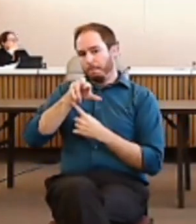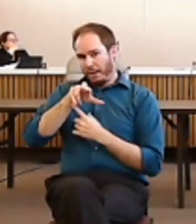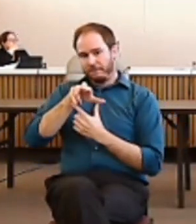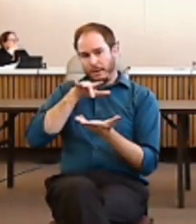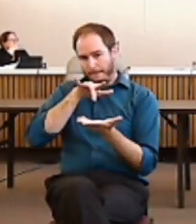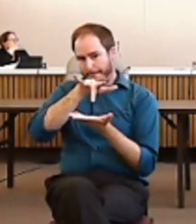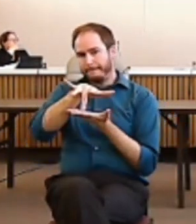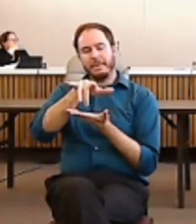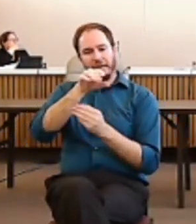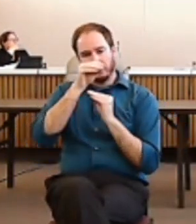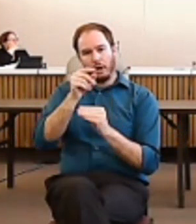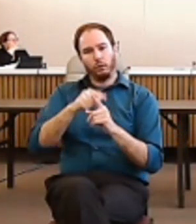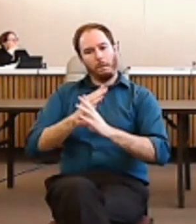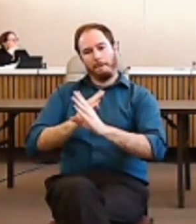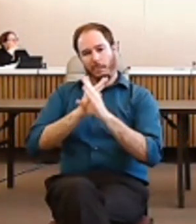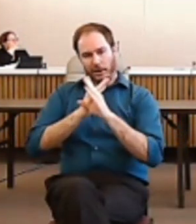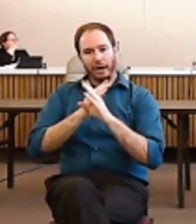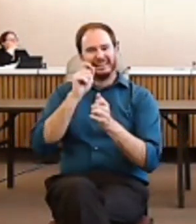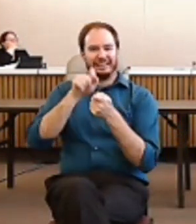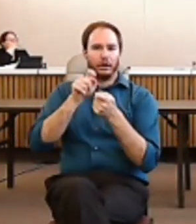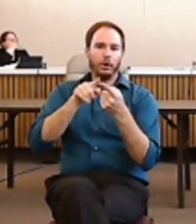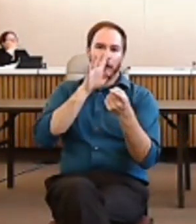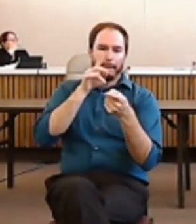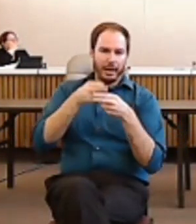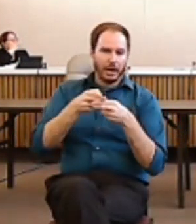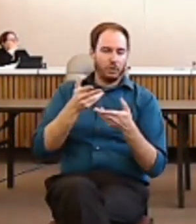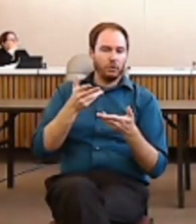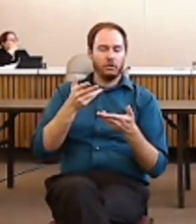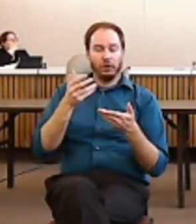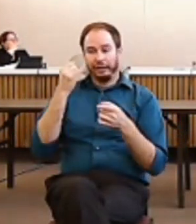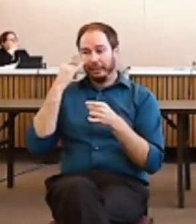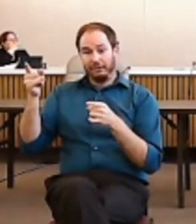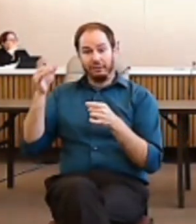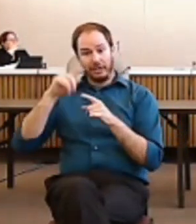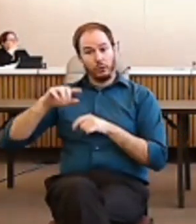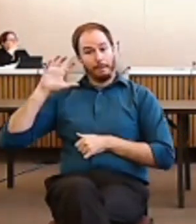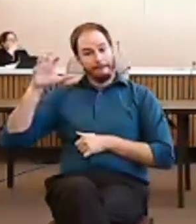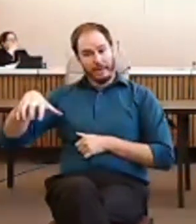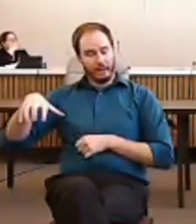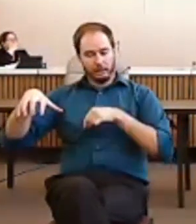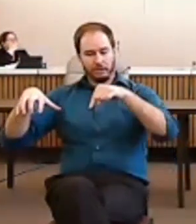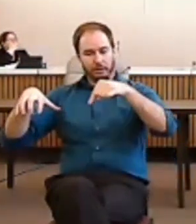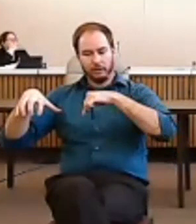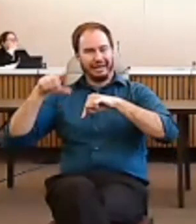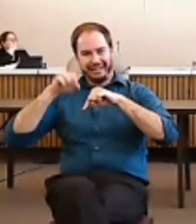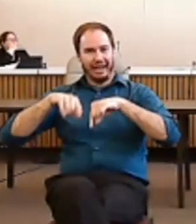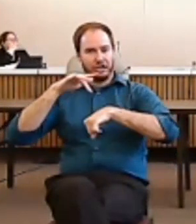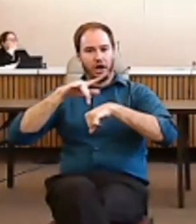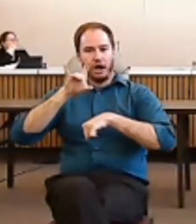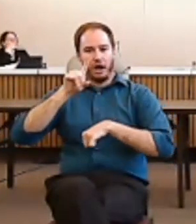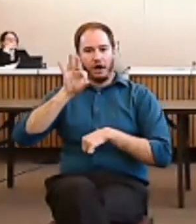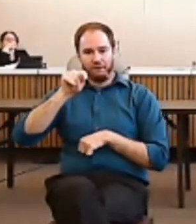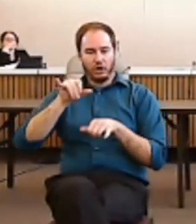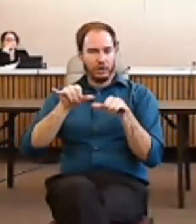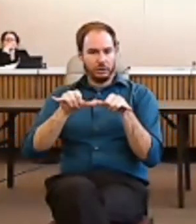there to protect exactly what you're talking about. So if they build this, no, they cannot touch that 100-foot buffer. That has